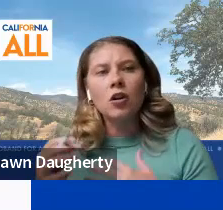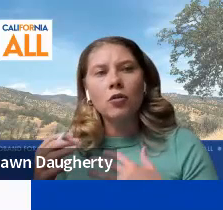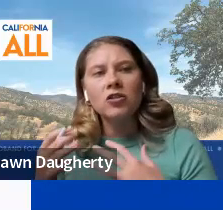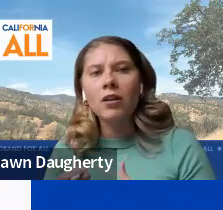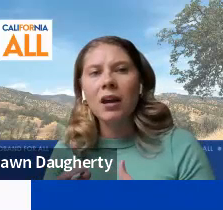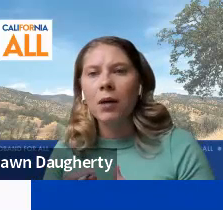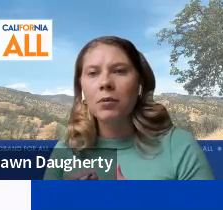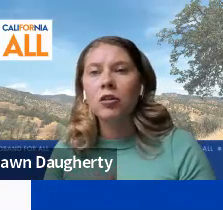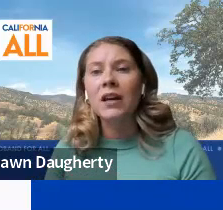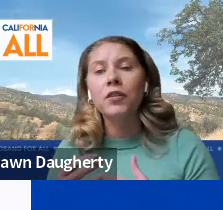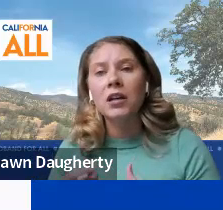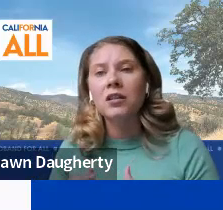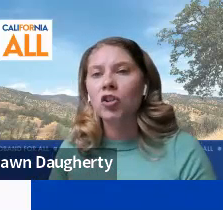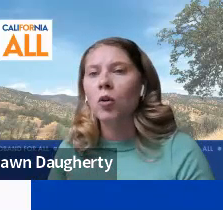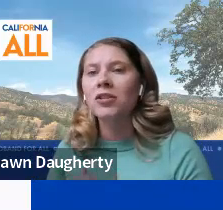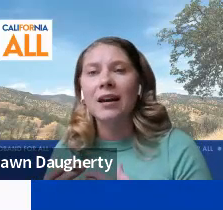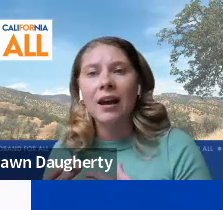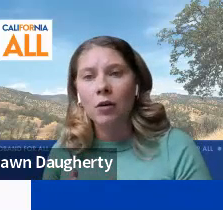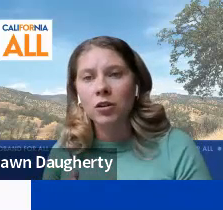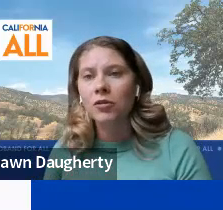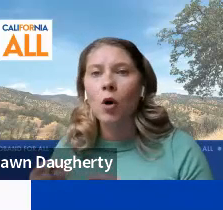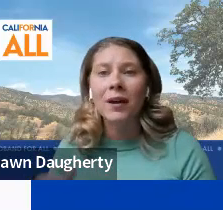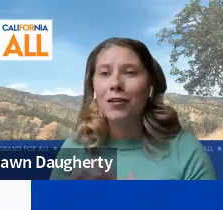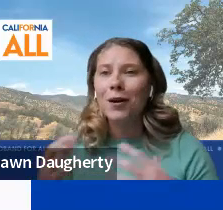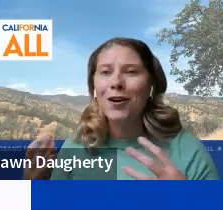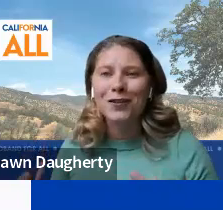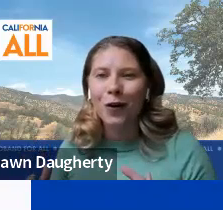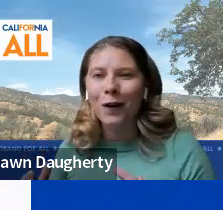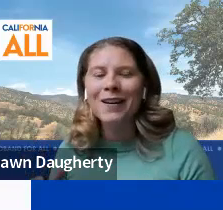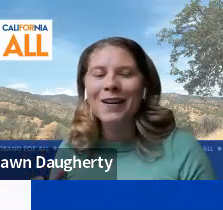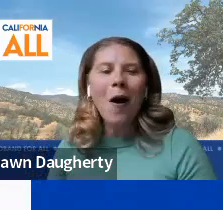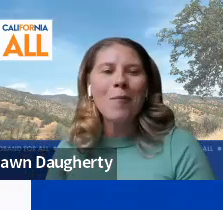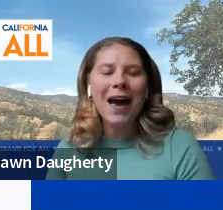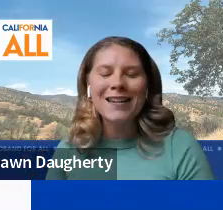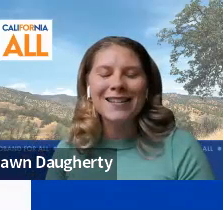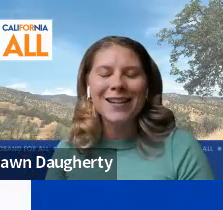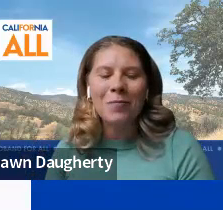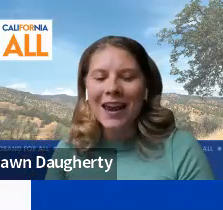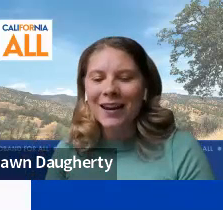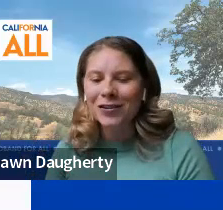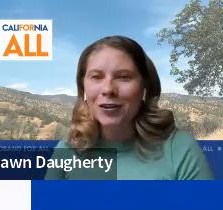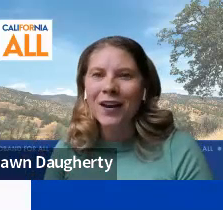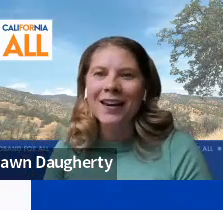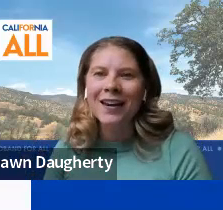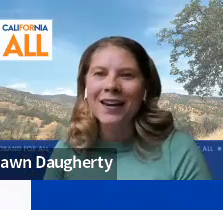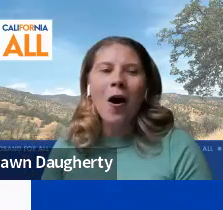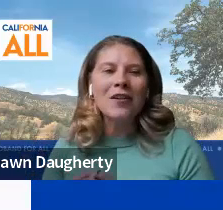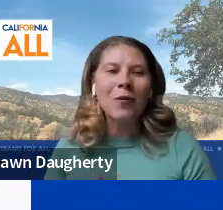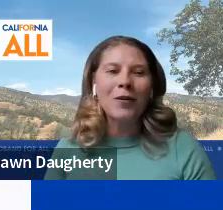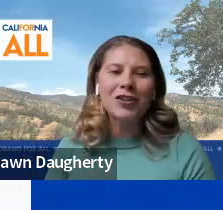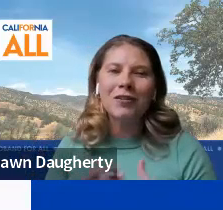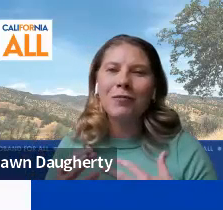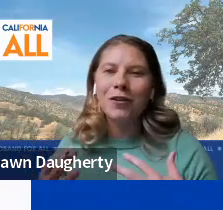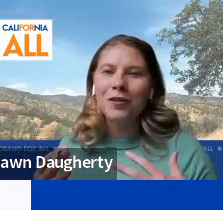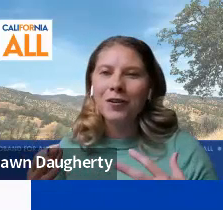public survey is for individuals and households. So I'm hoping everybody on this call has taken the survey, that you're going to share it